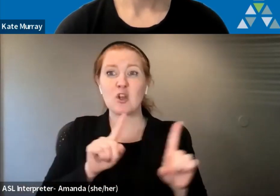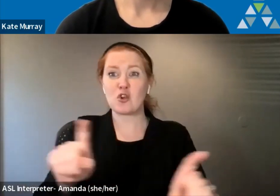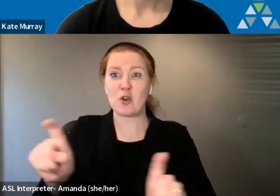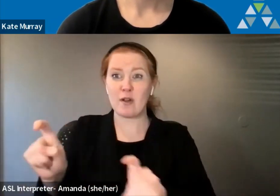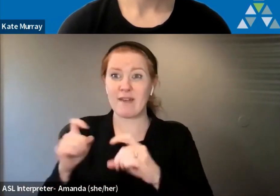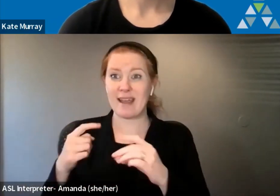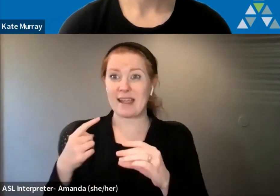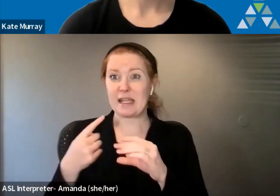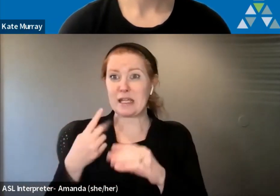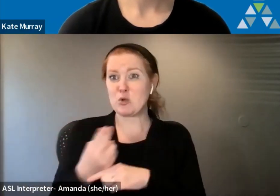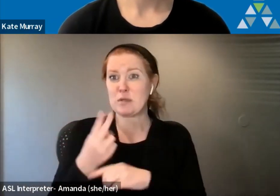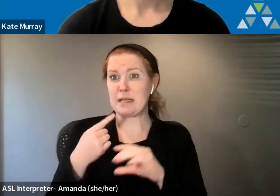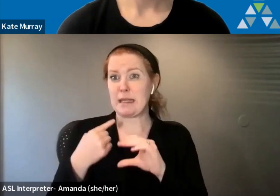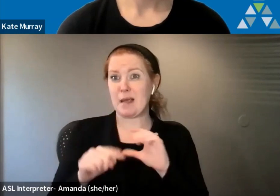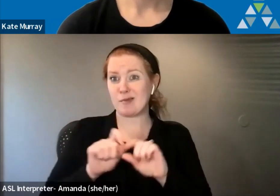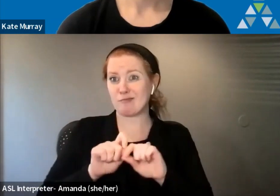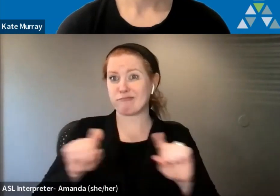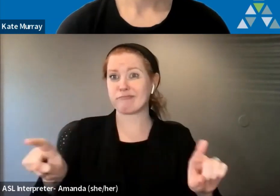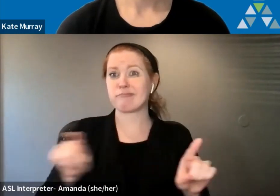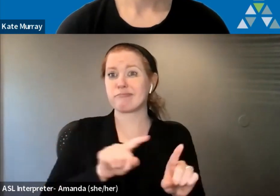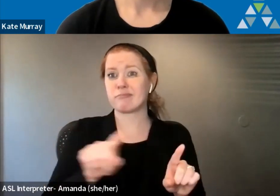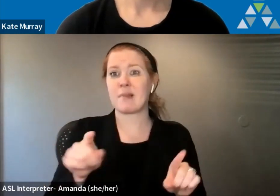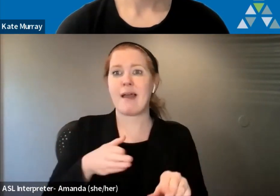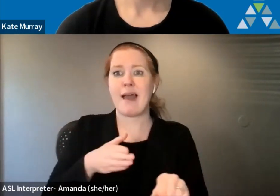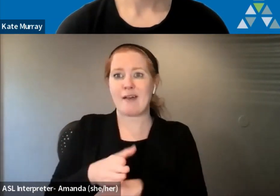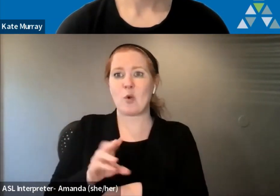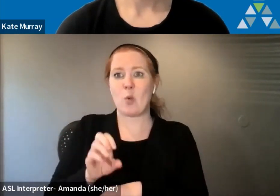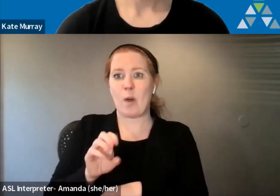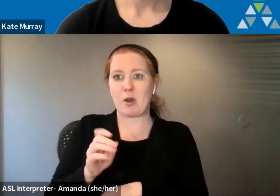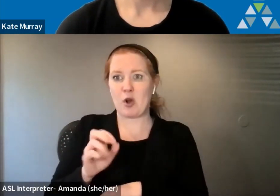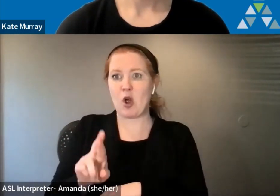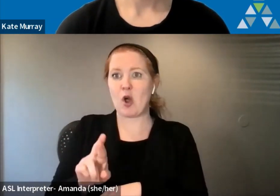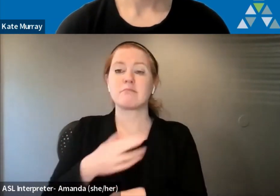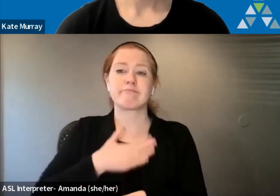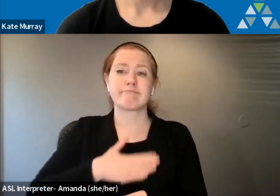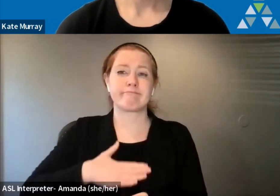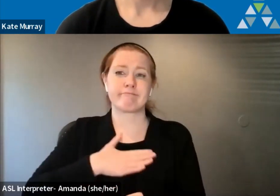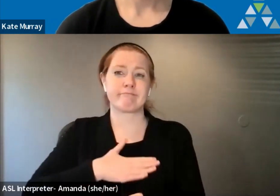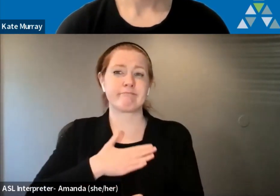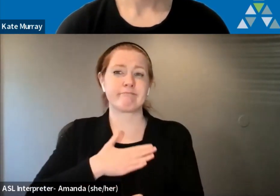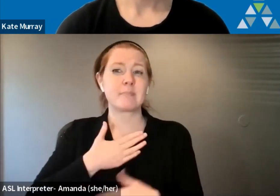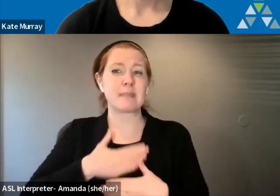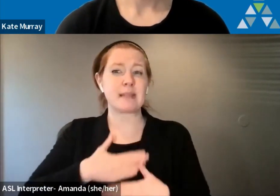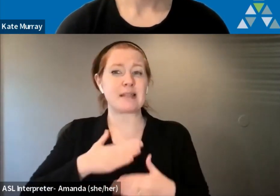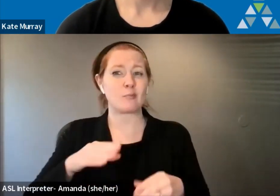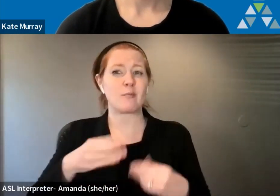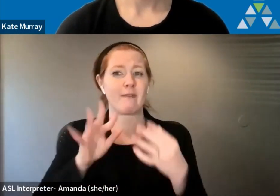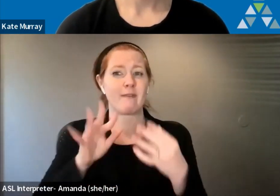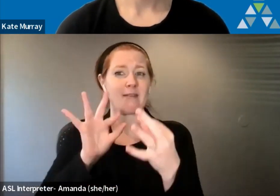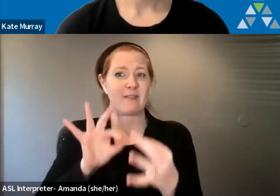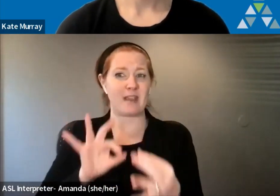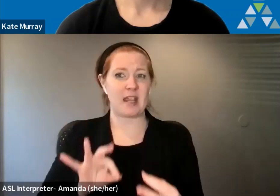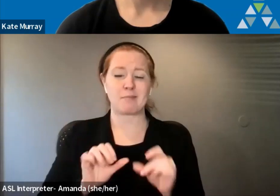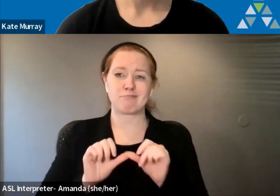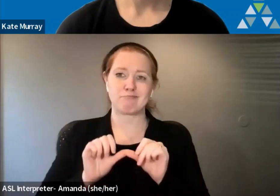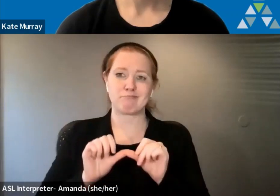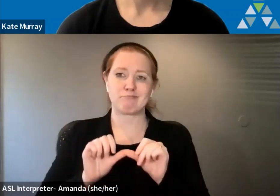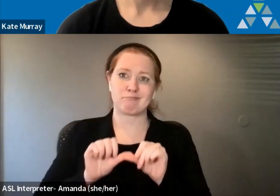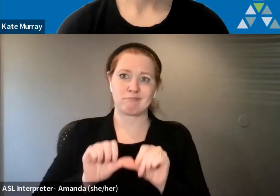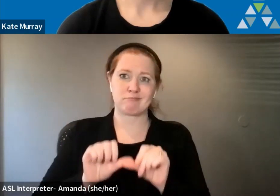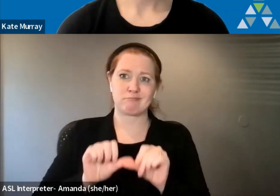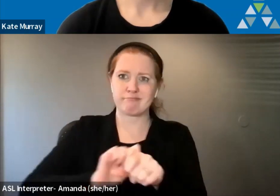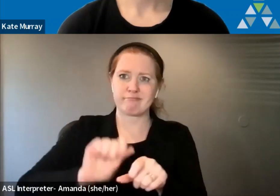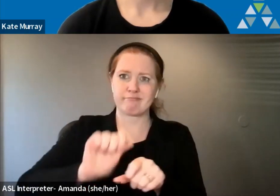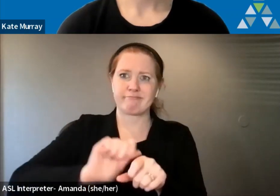email following the webinar, and we would appreciate your feedback as we continue to work